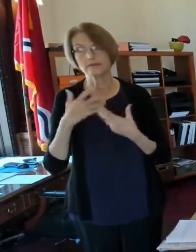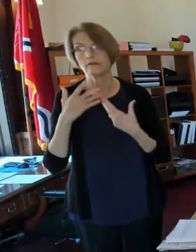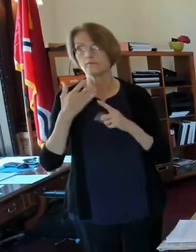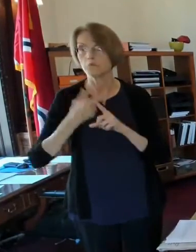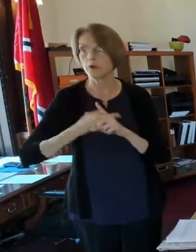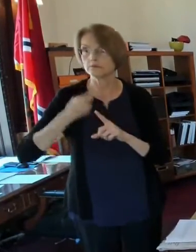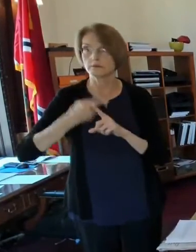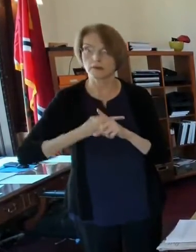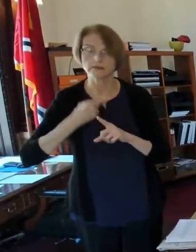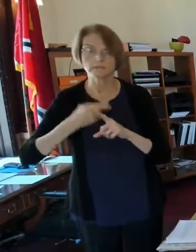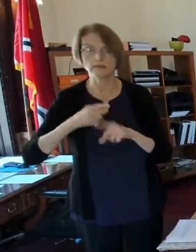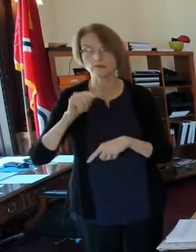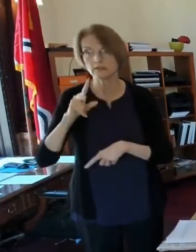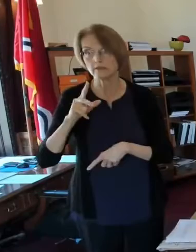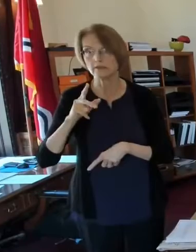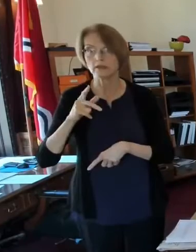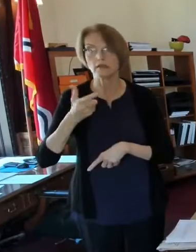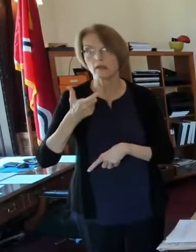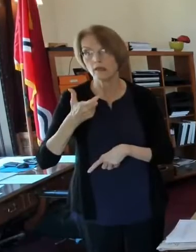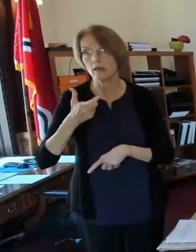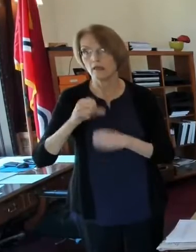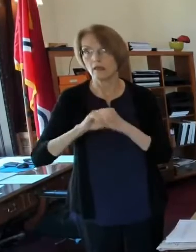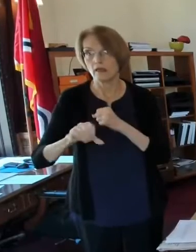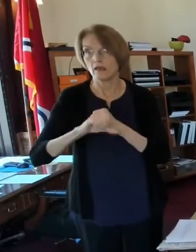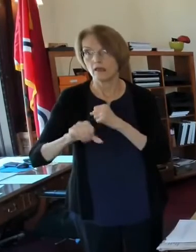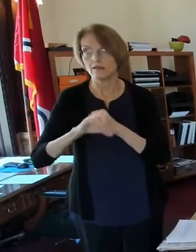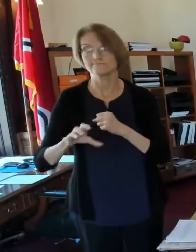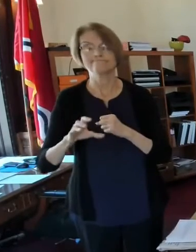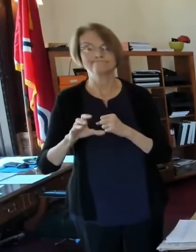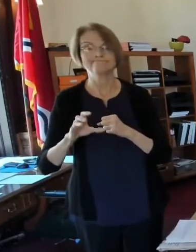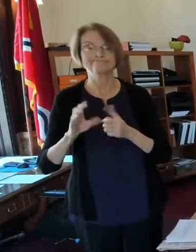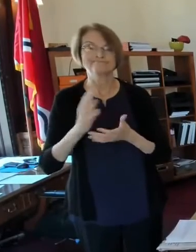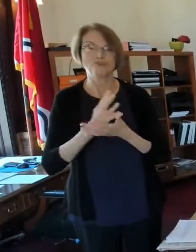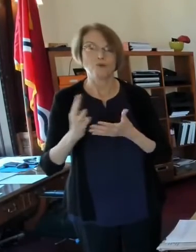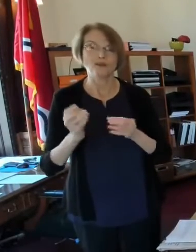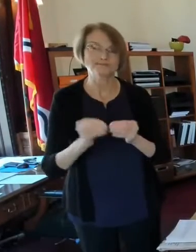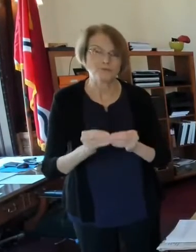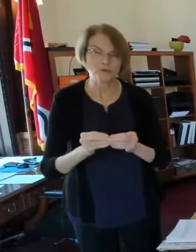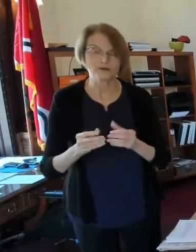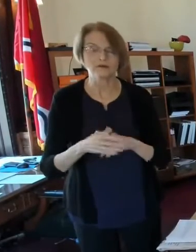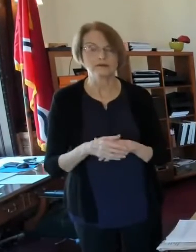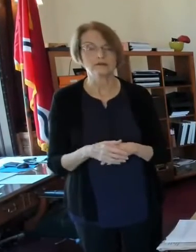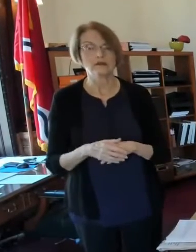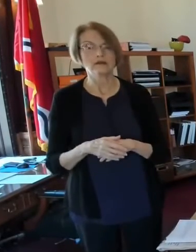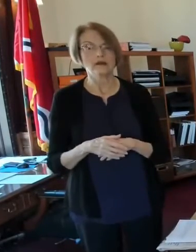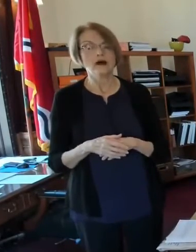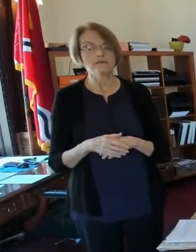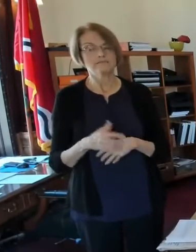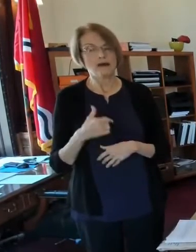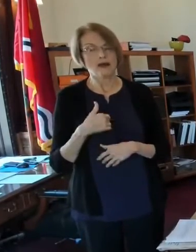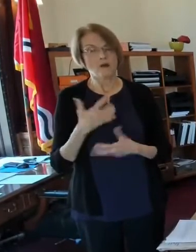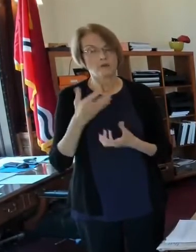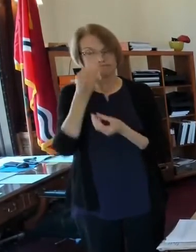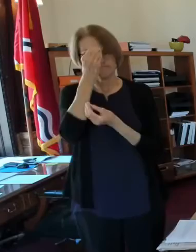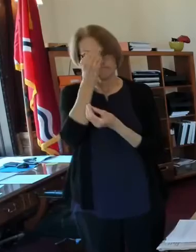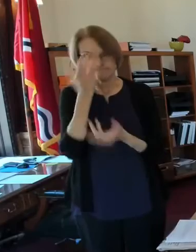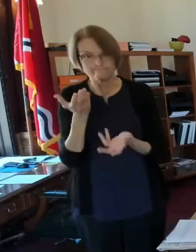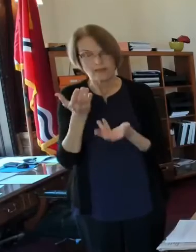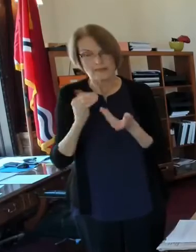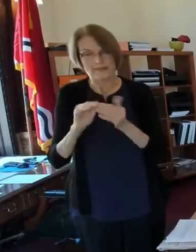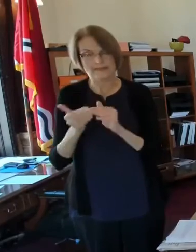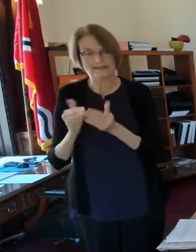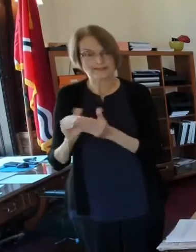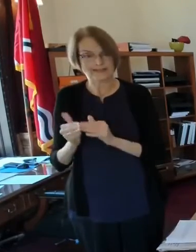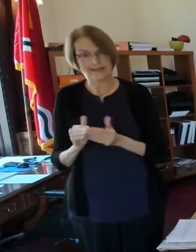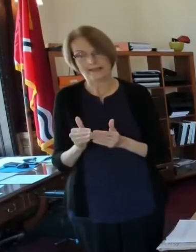months, and we've got 4 more weeks of that. But I wanted to give you a little report on where the city is in